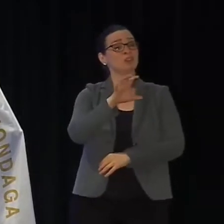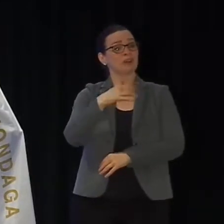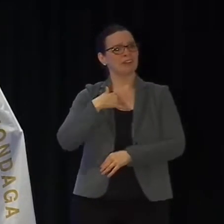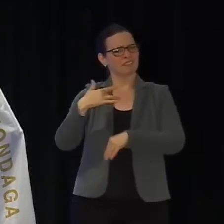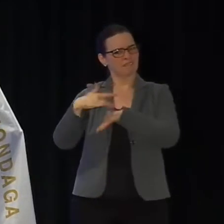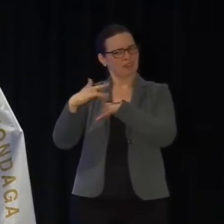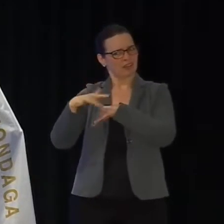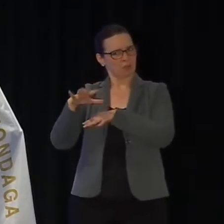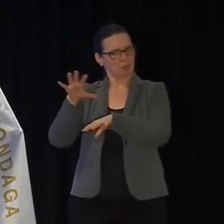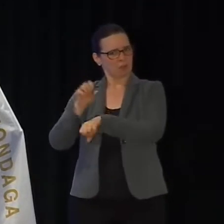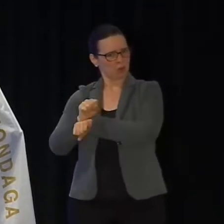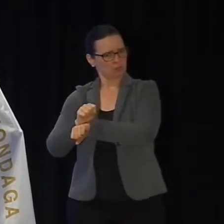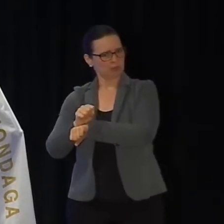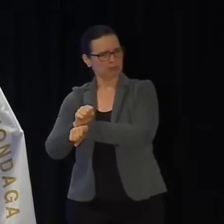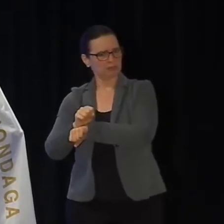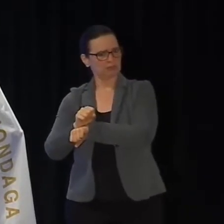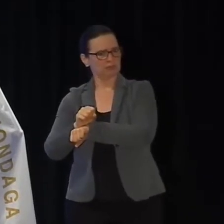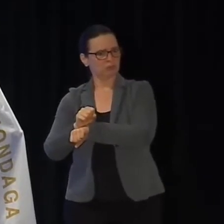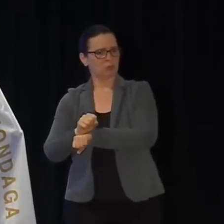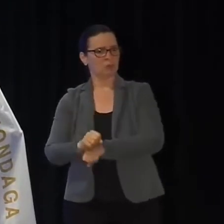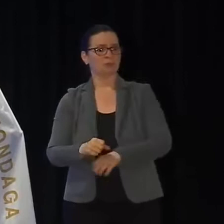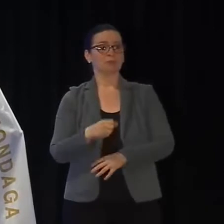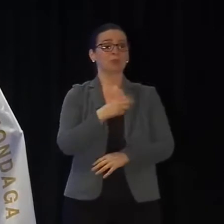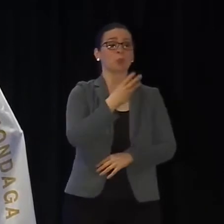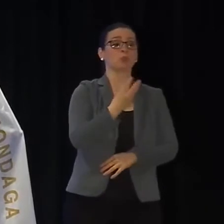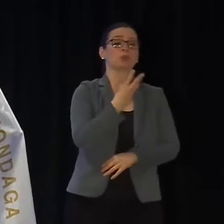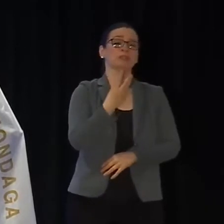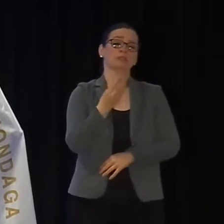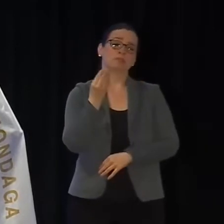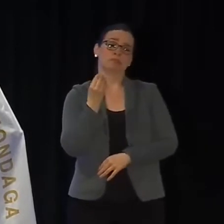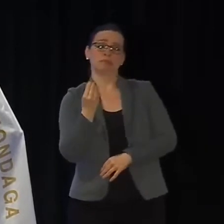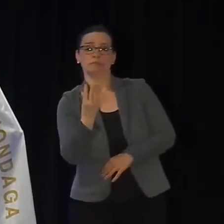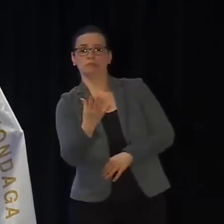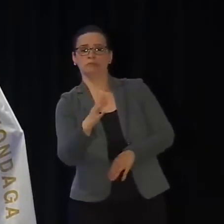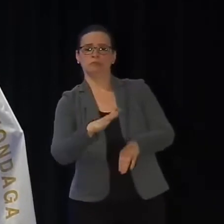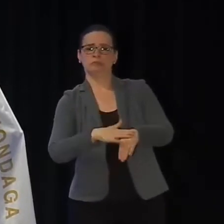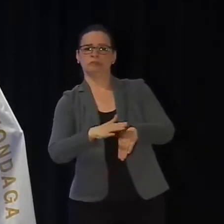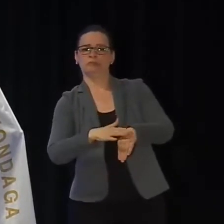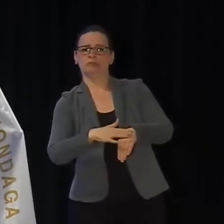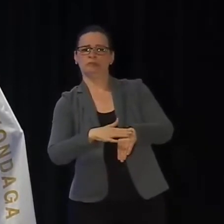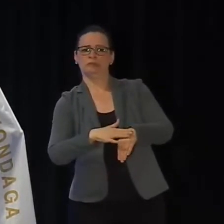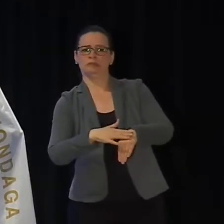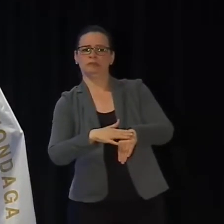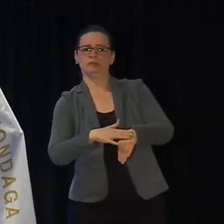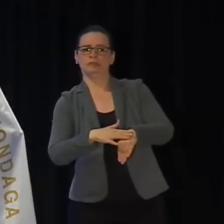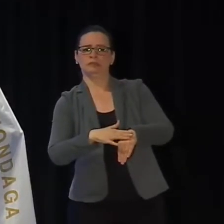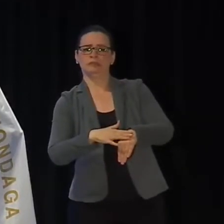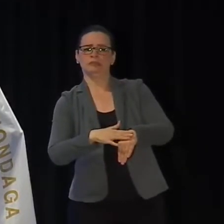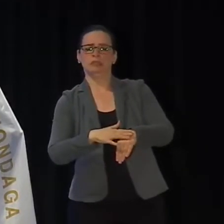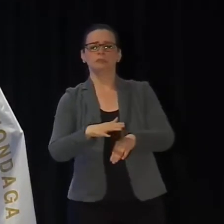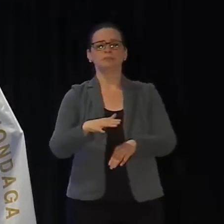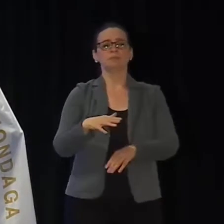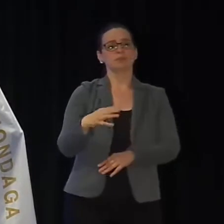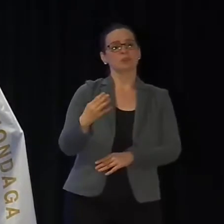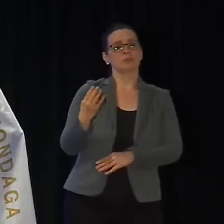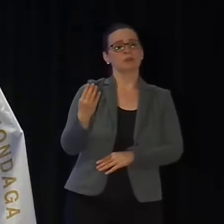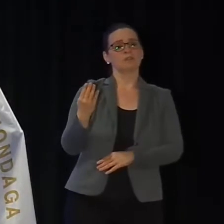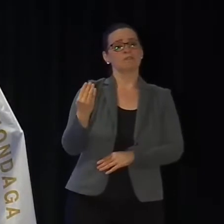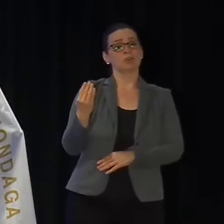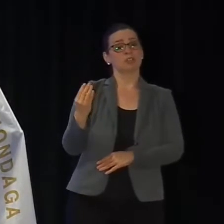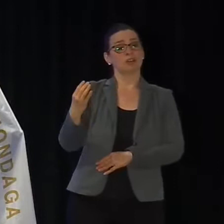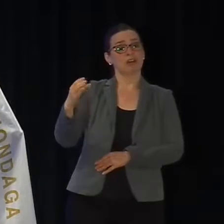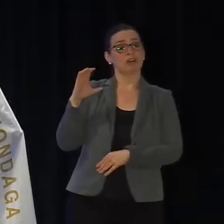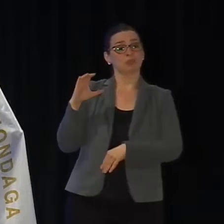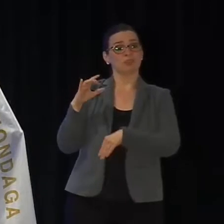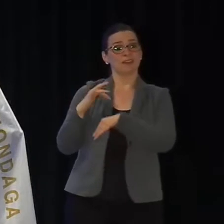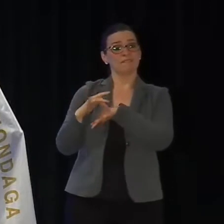Wednesday, look out for Wednesday. How our system allows us is we'll have about 1,400 available, and then we're going to